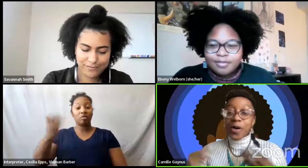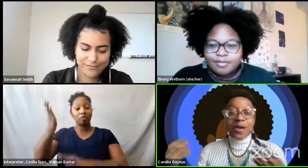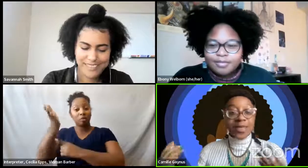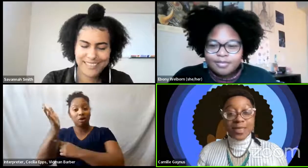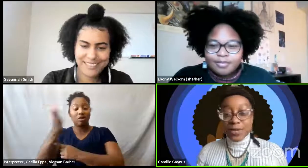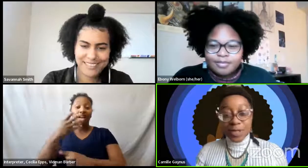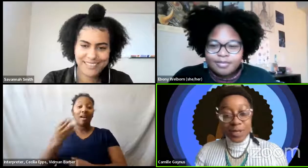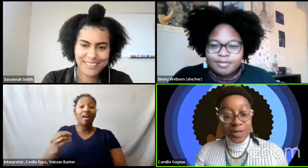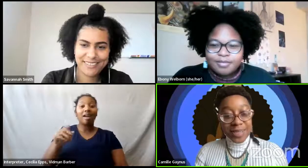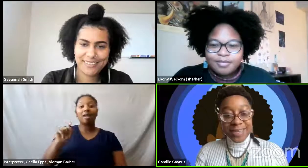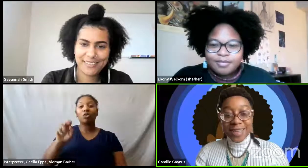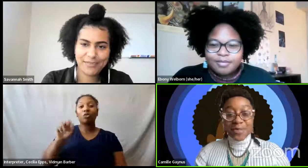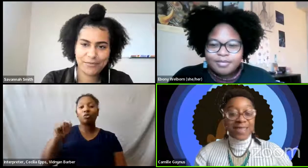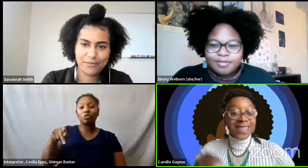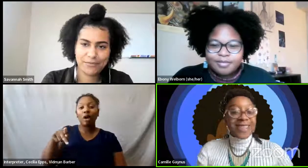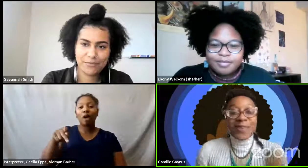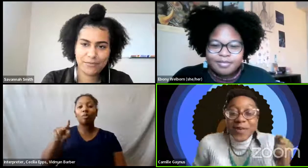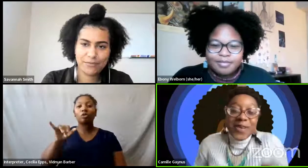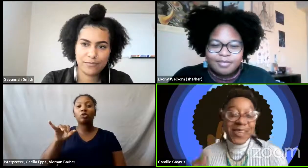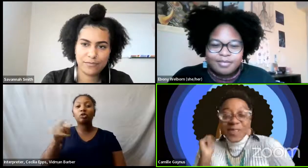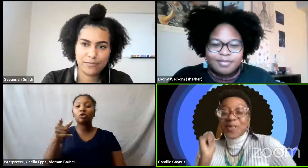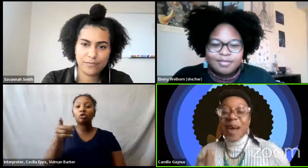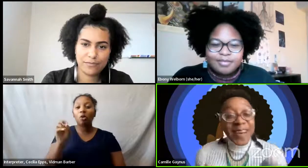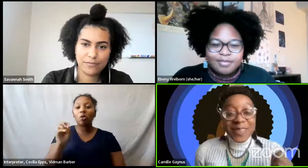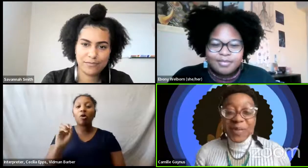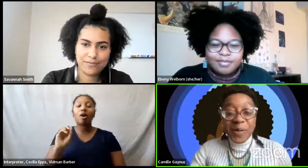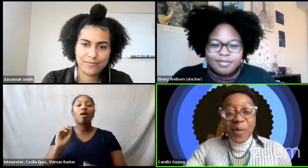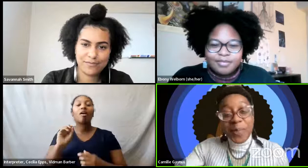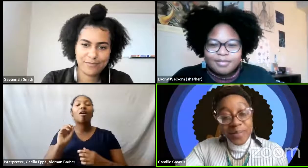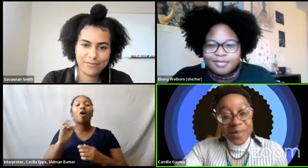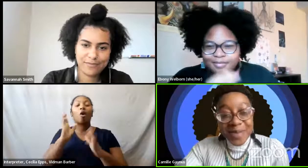I hope you all continue to join us as we still